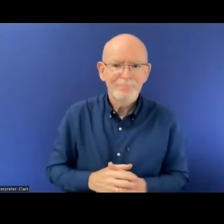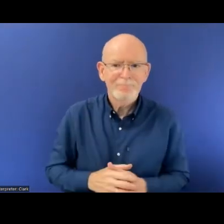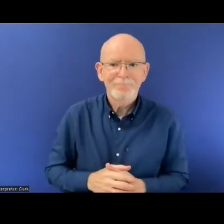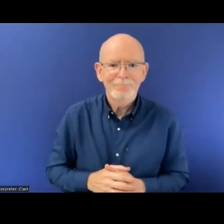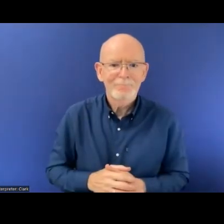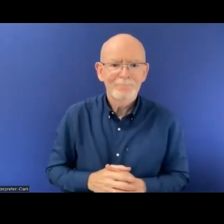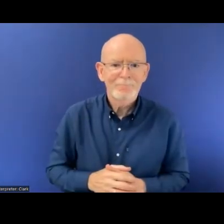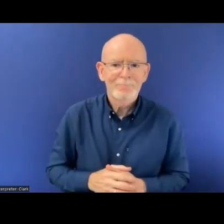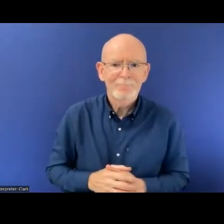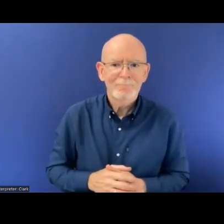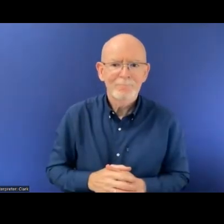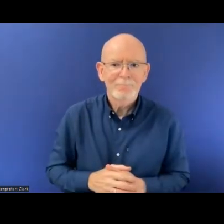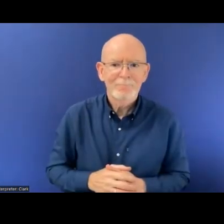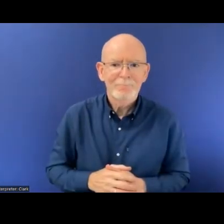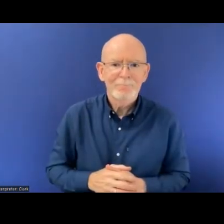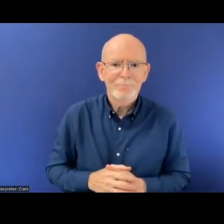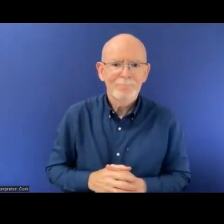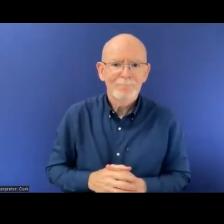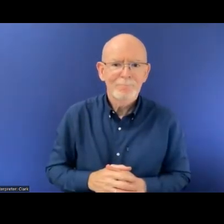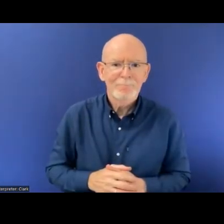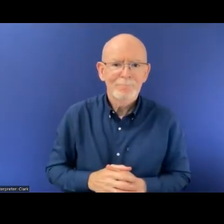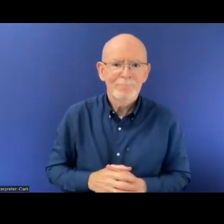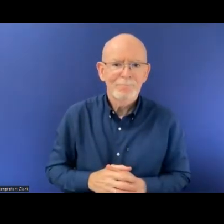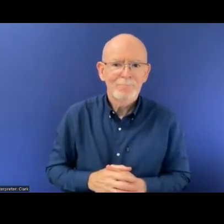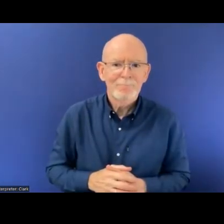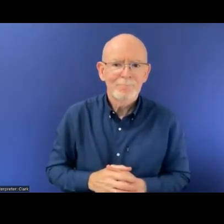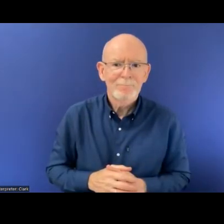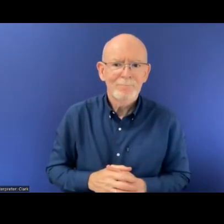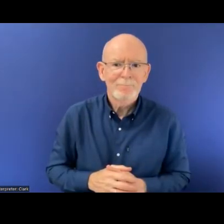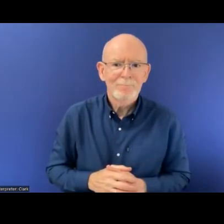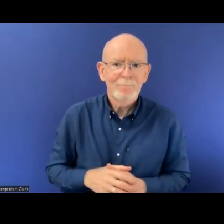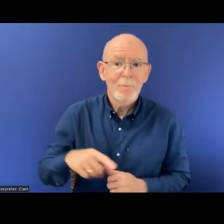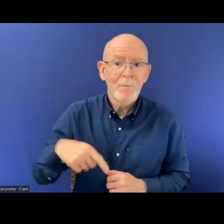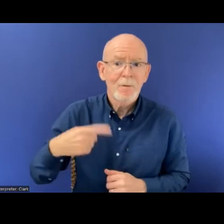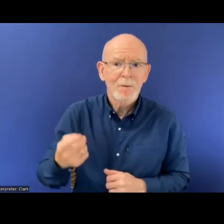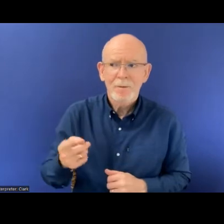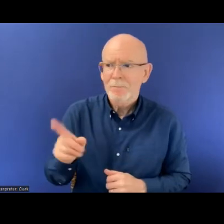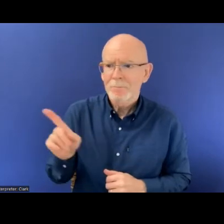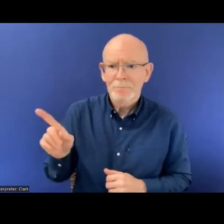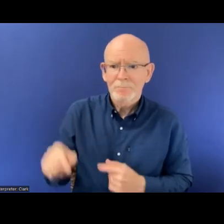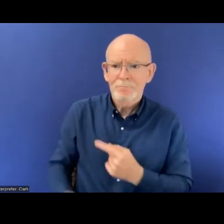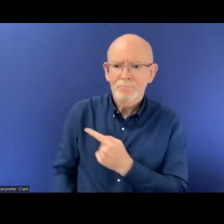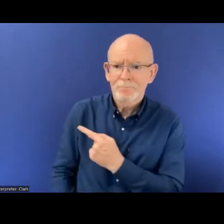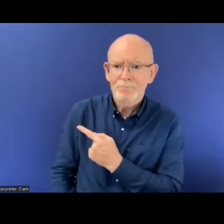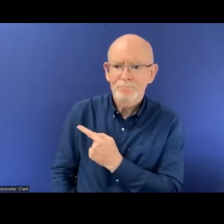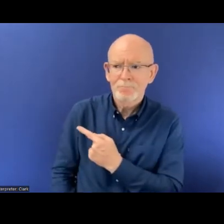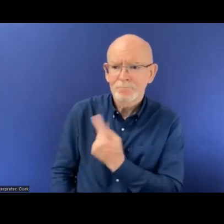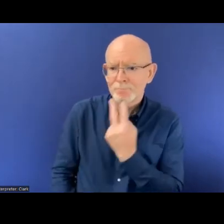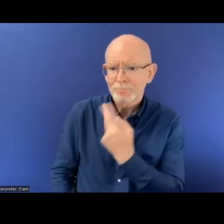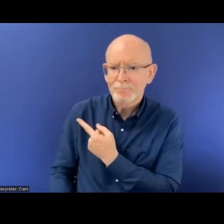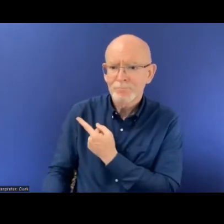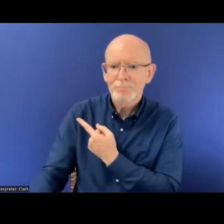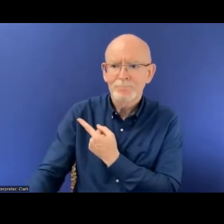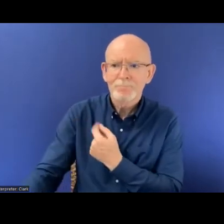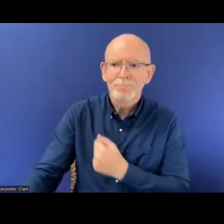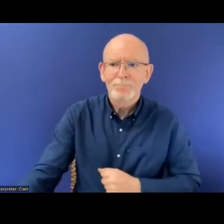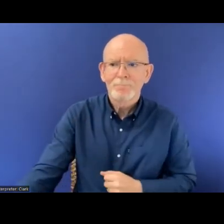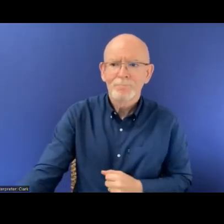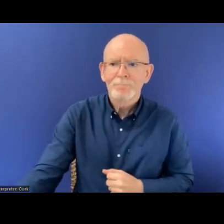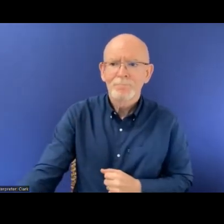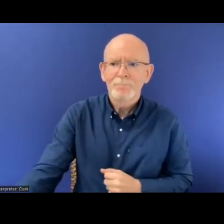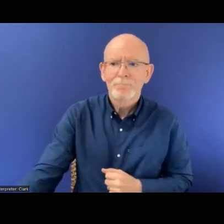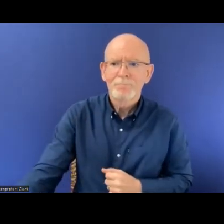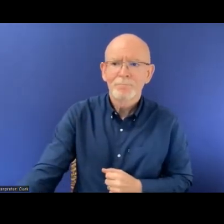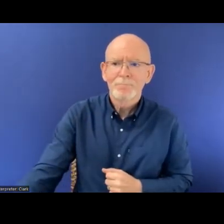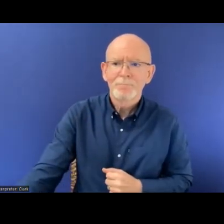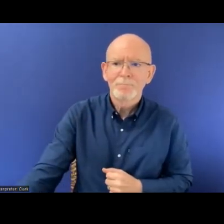Angel Conde and I'm grade 7B at Tomlinson Depot Primary School. I realized that I had an eye problem at